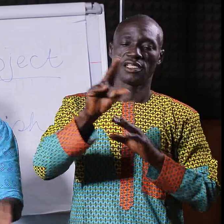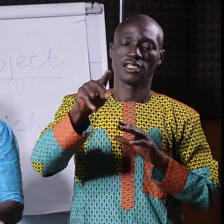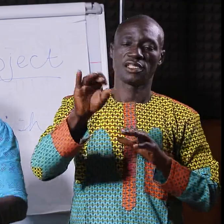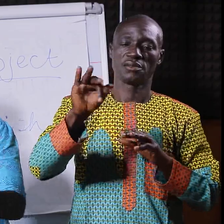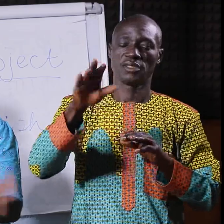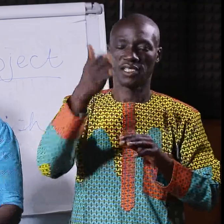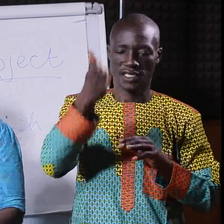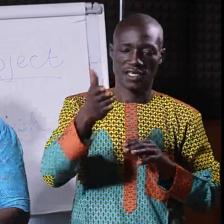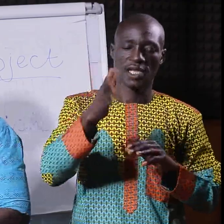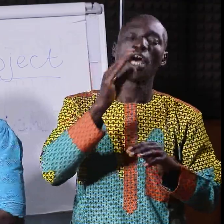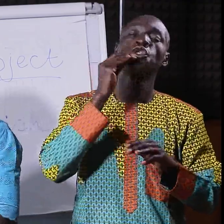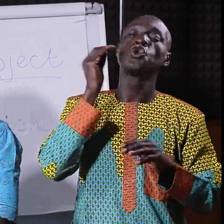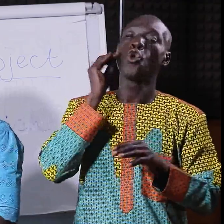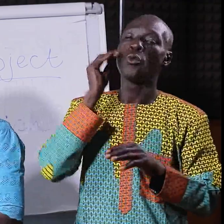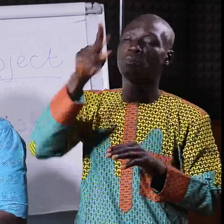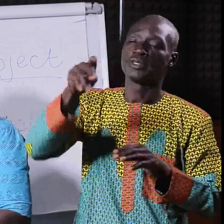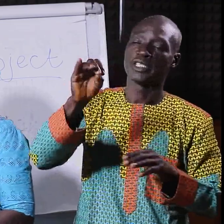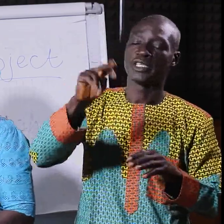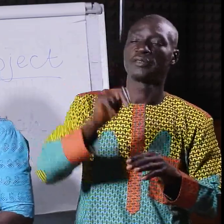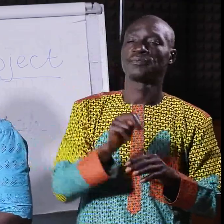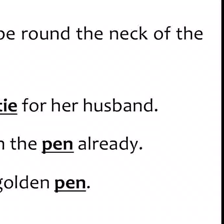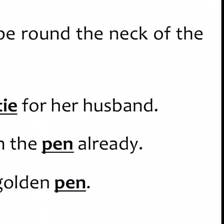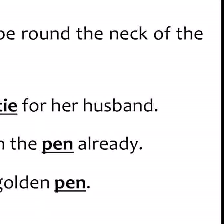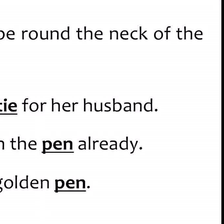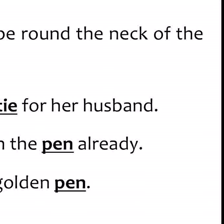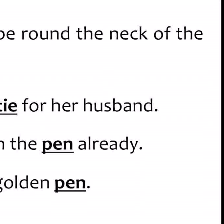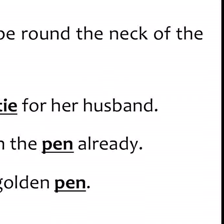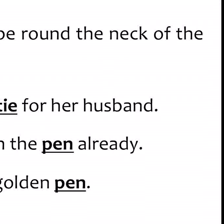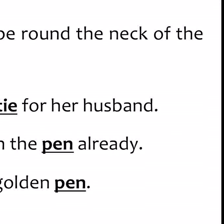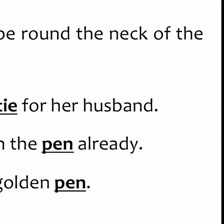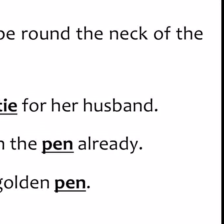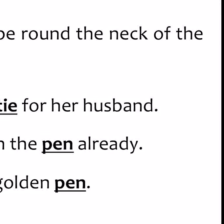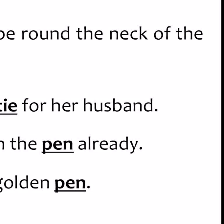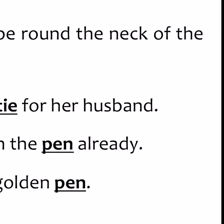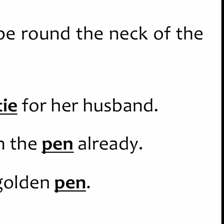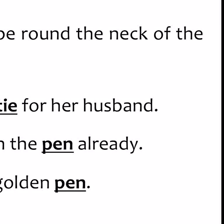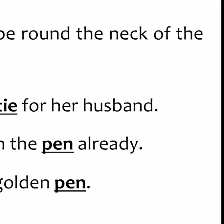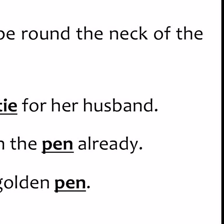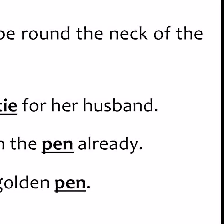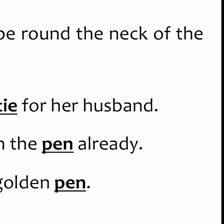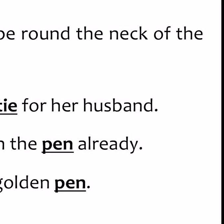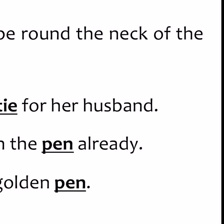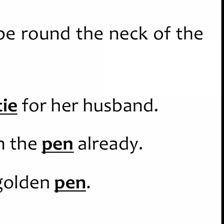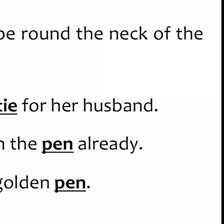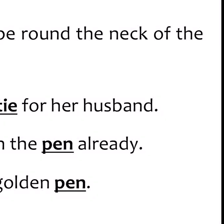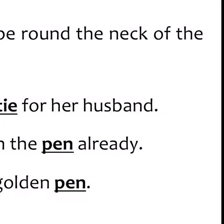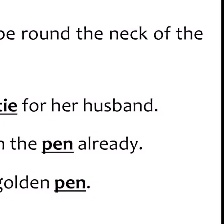the abode, the place where the animals stay. 4B, he writes with a golden pen.